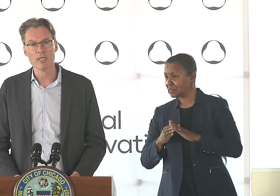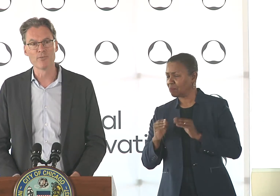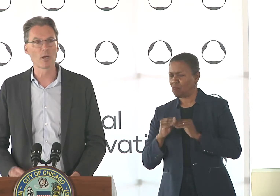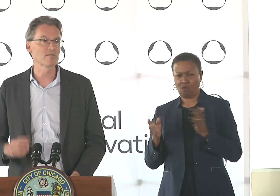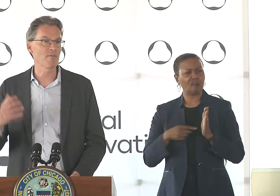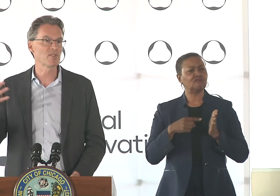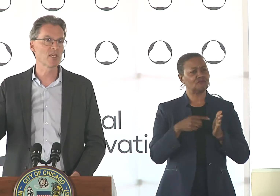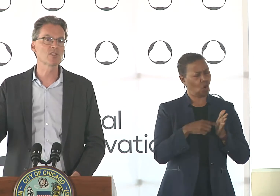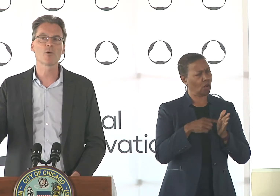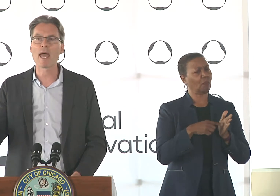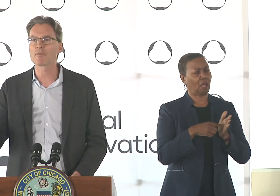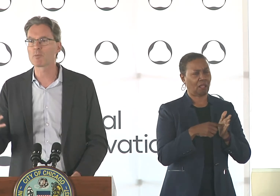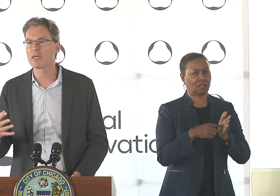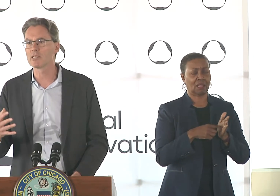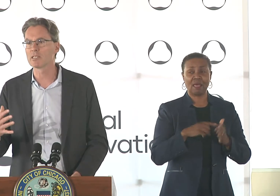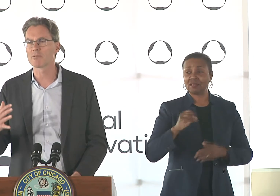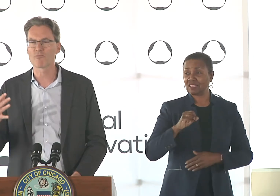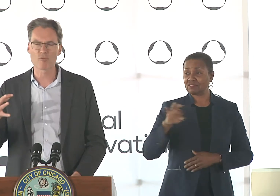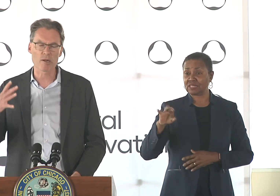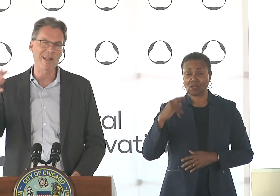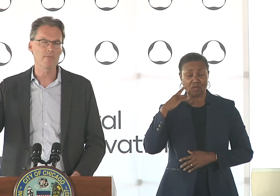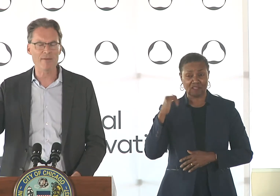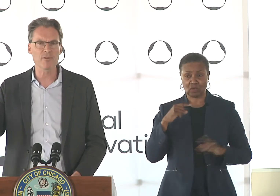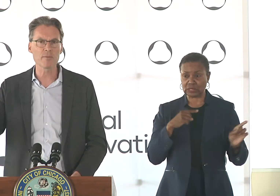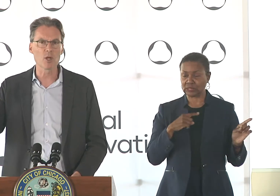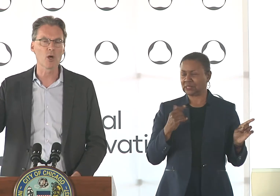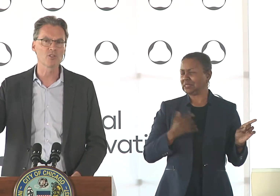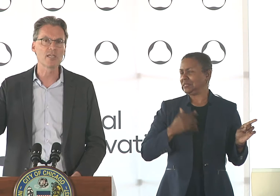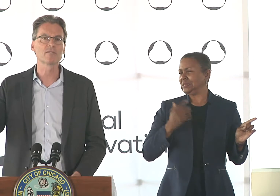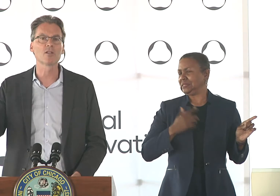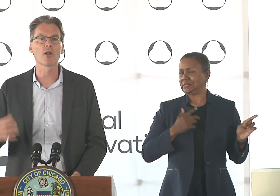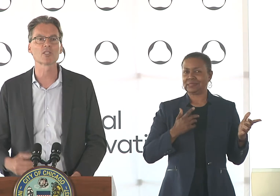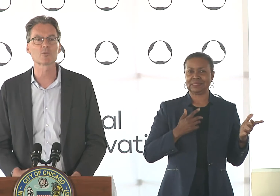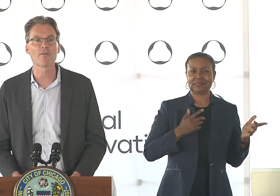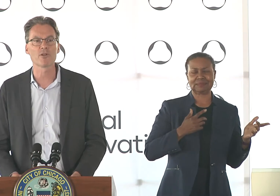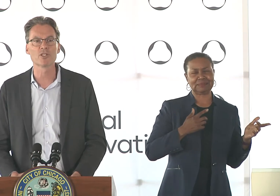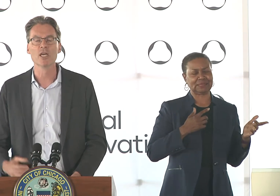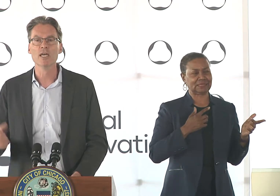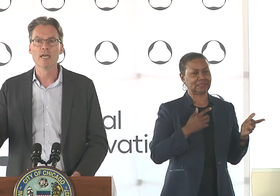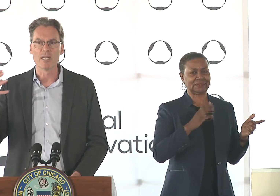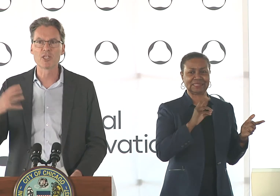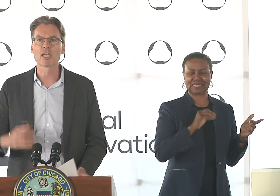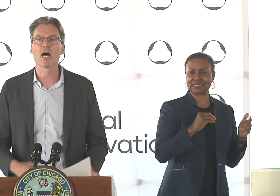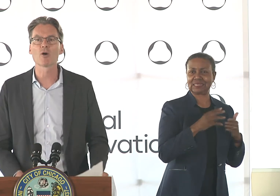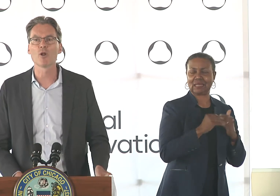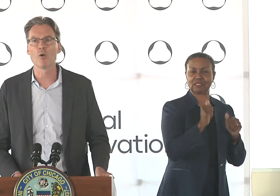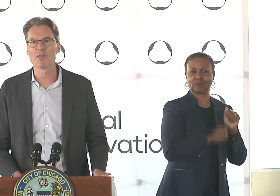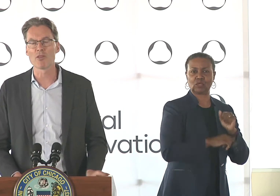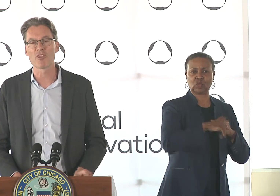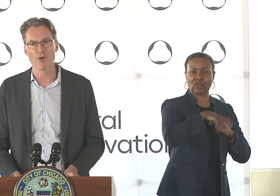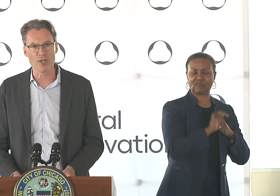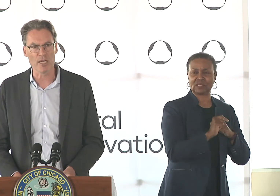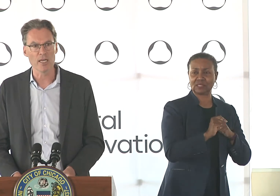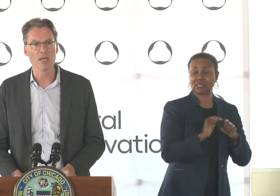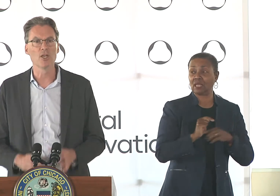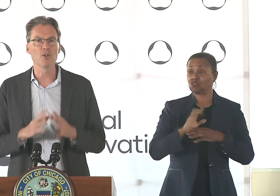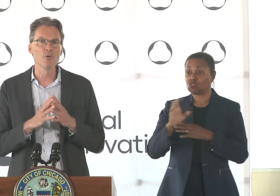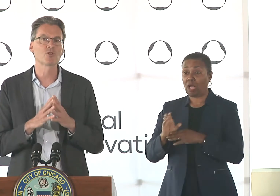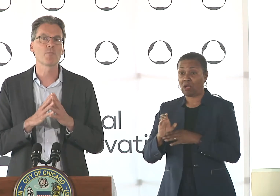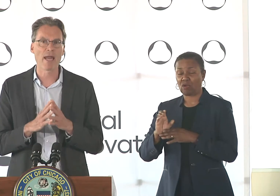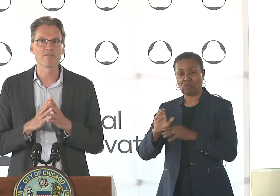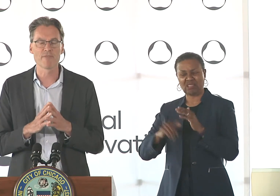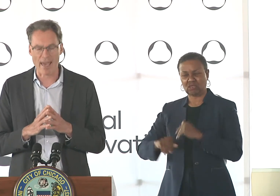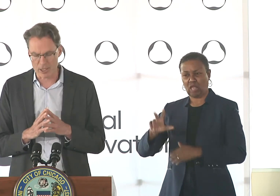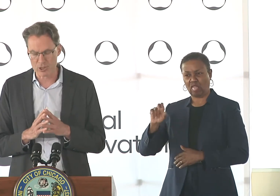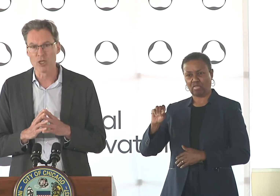affordable. If you look at San Francisco, lab space is roughly below $60 a square footage. In Chicago, lower than 30. A